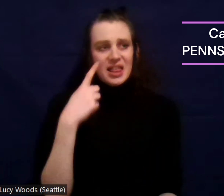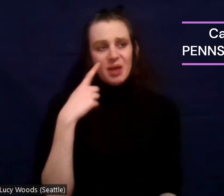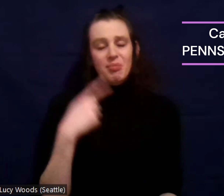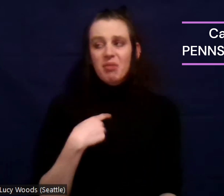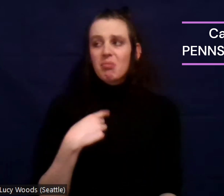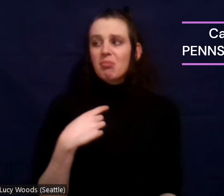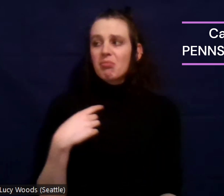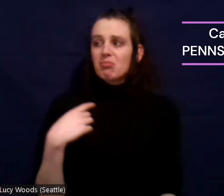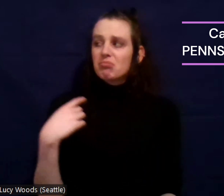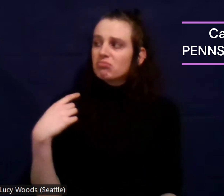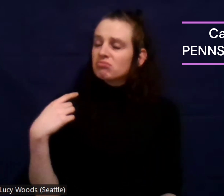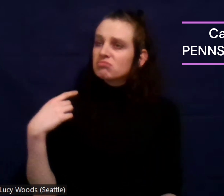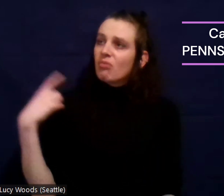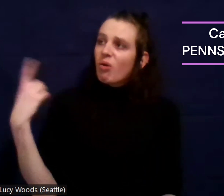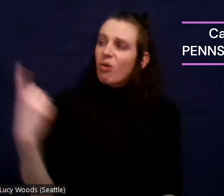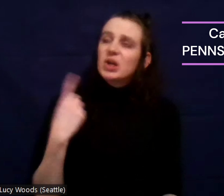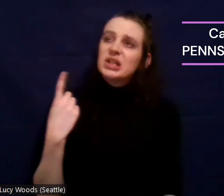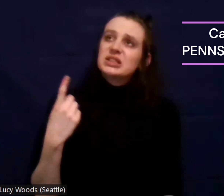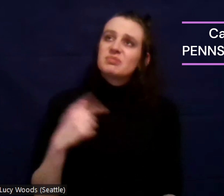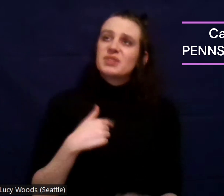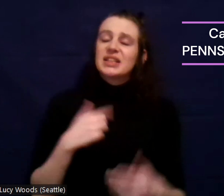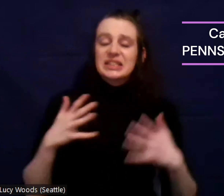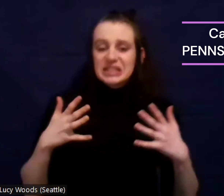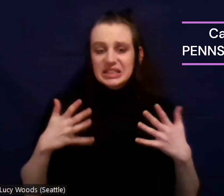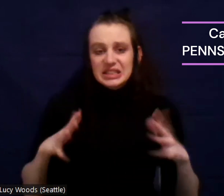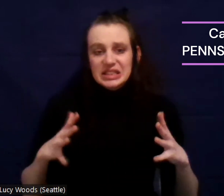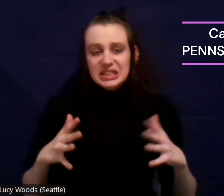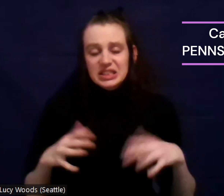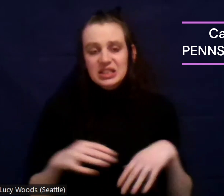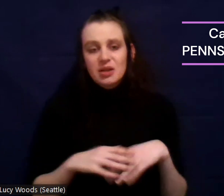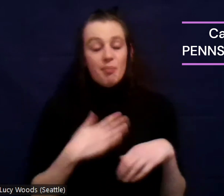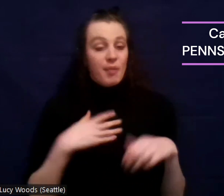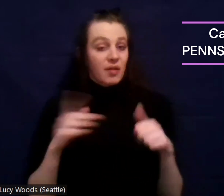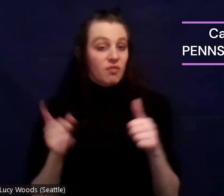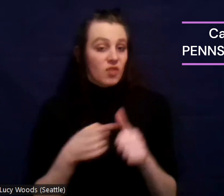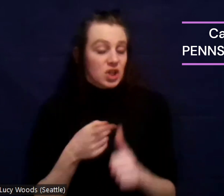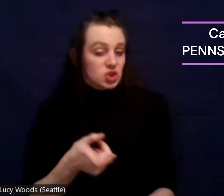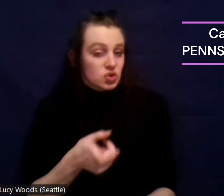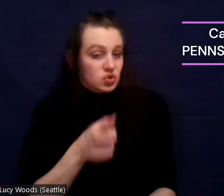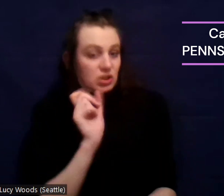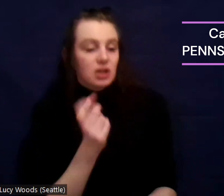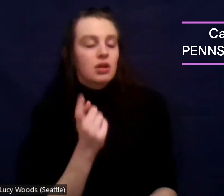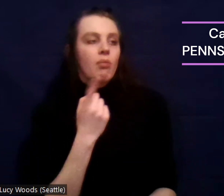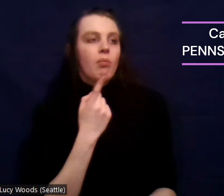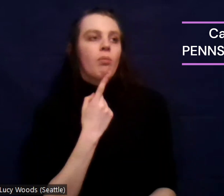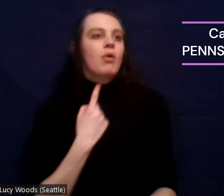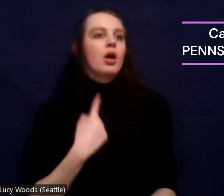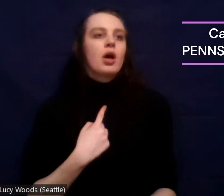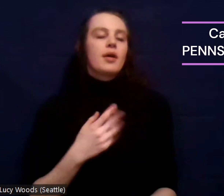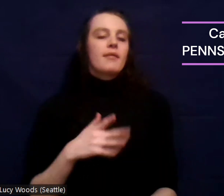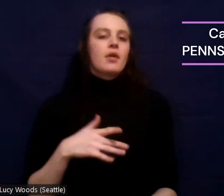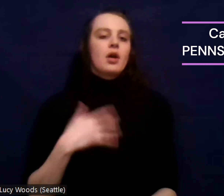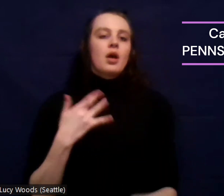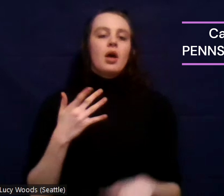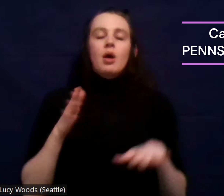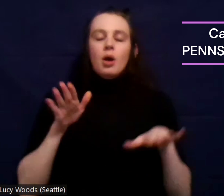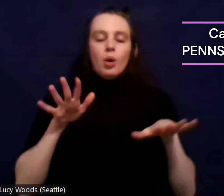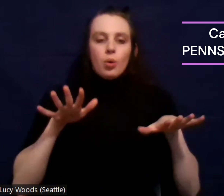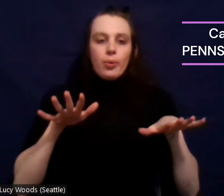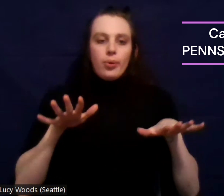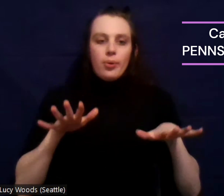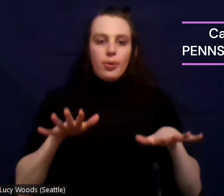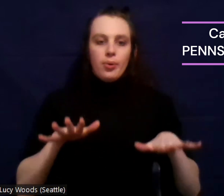anxiety. And like, when I remember my first drink, like, that was the first time that, I felt like that